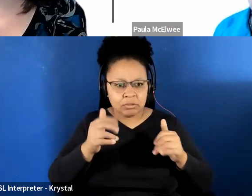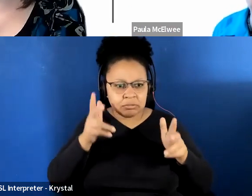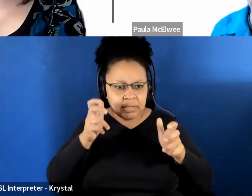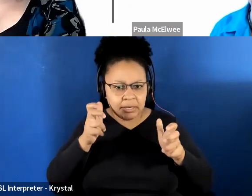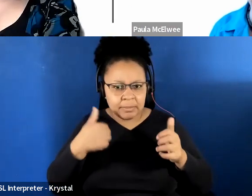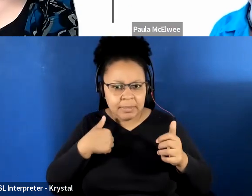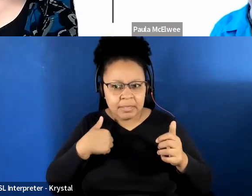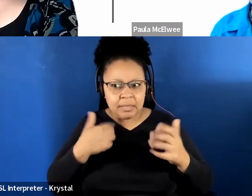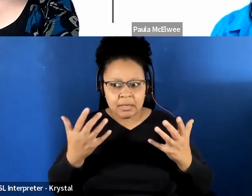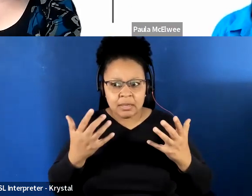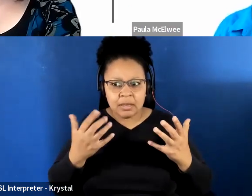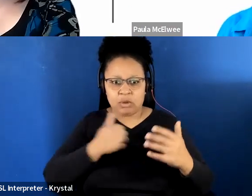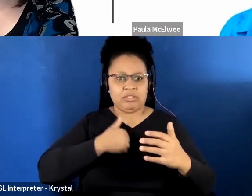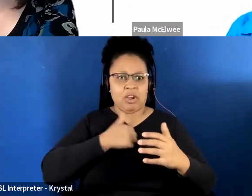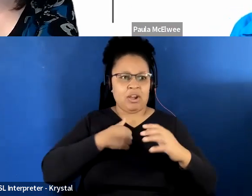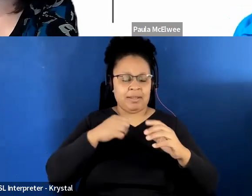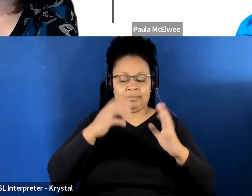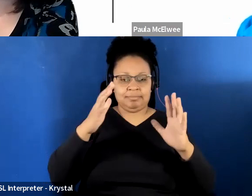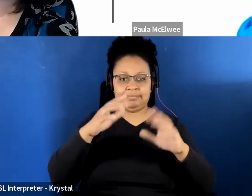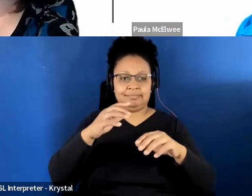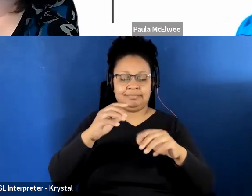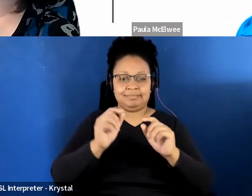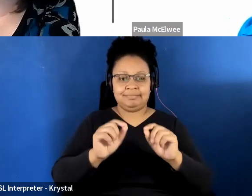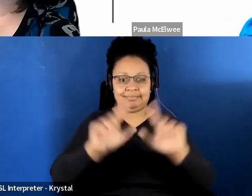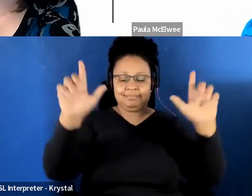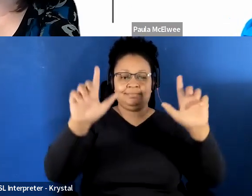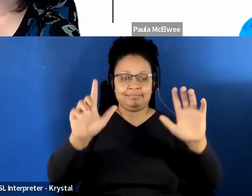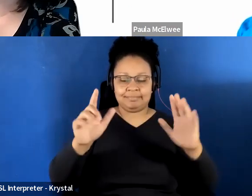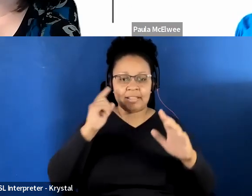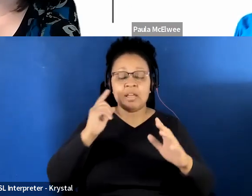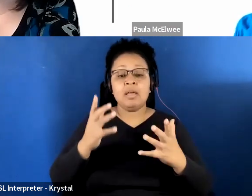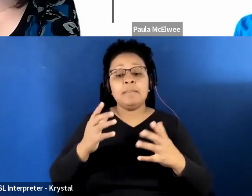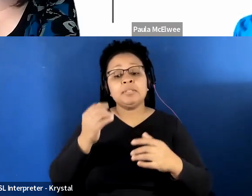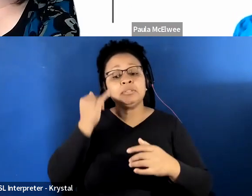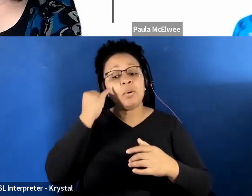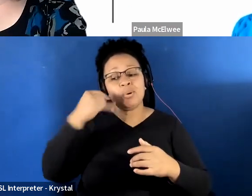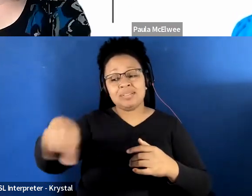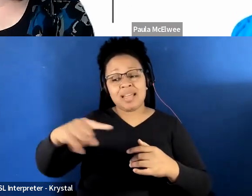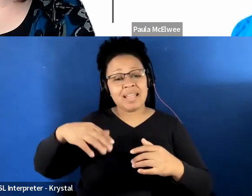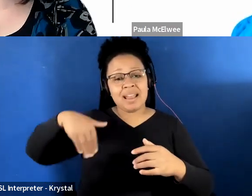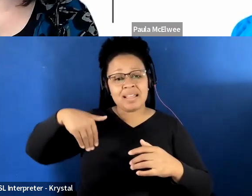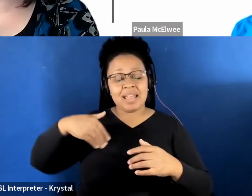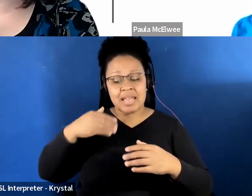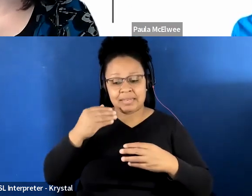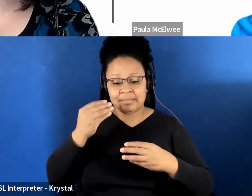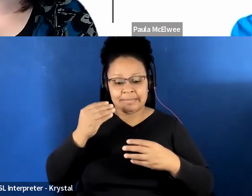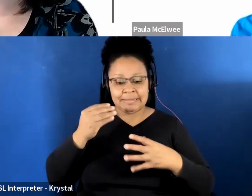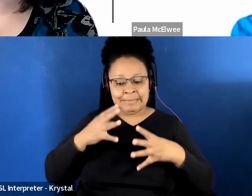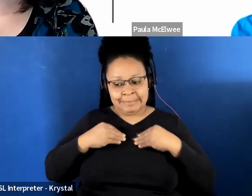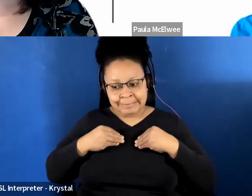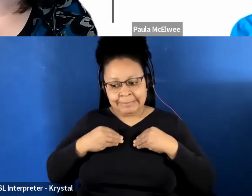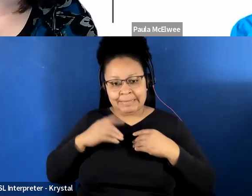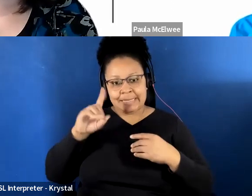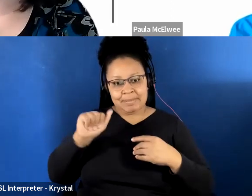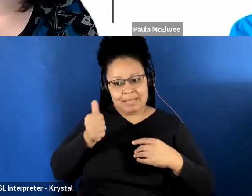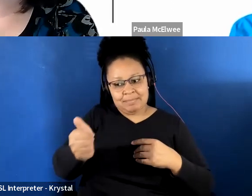I got an hourglass up on my on my screen, but haven't even dealt with it themselves yet. They're still